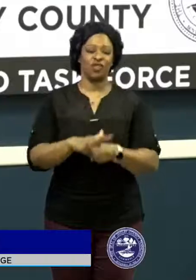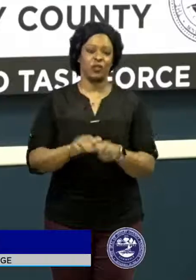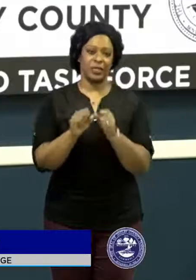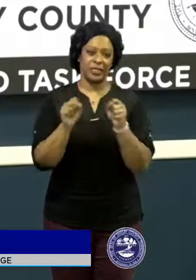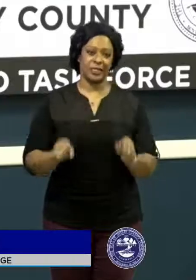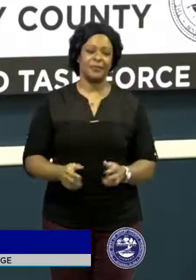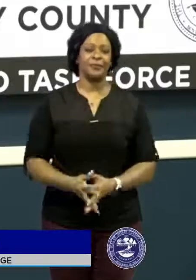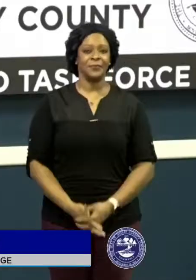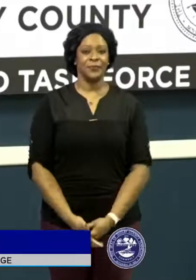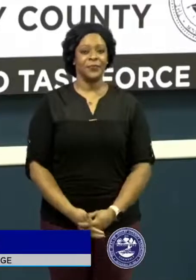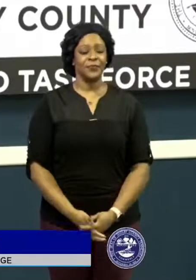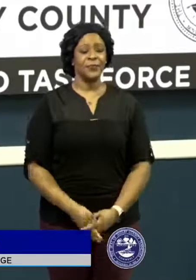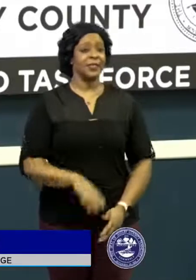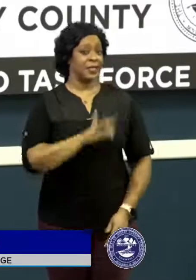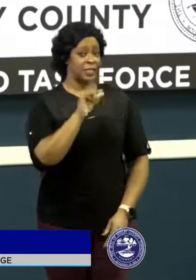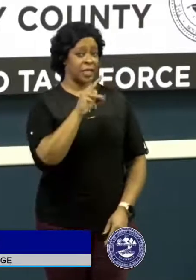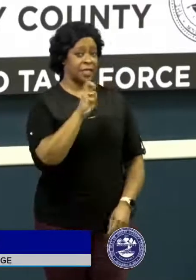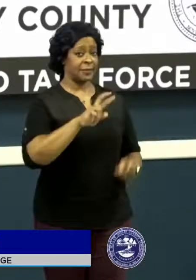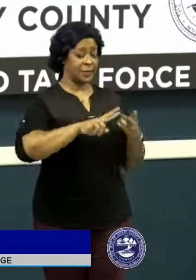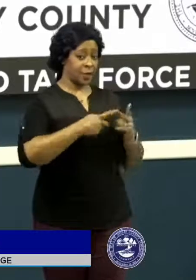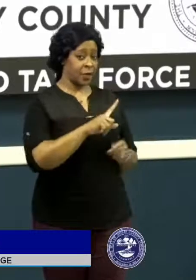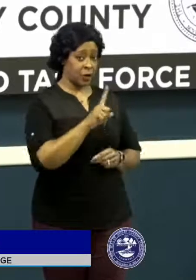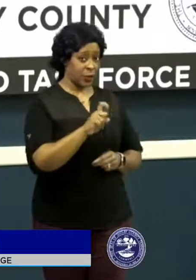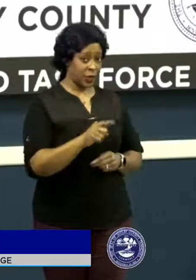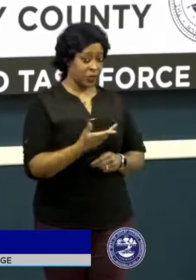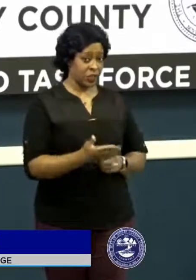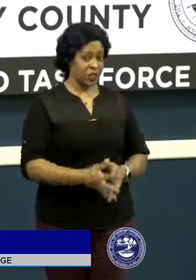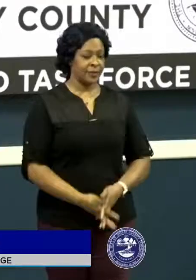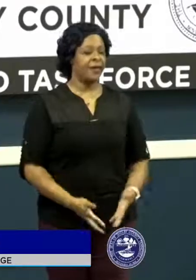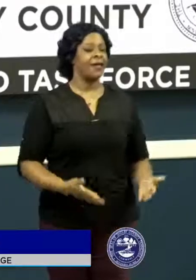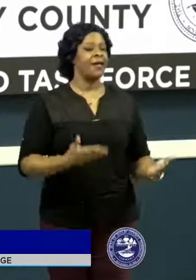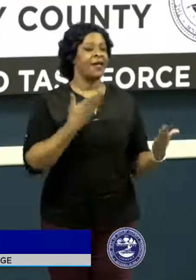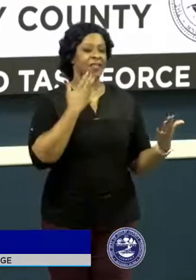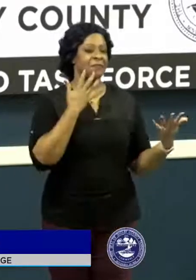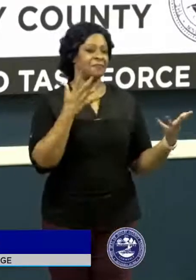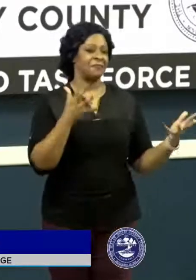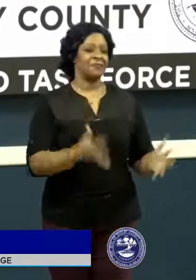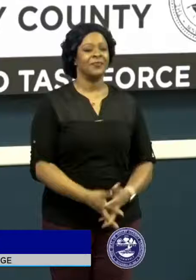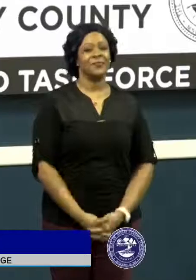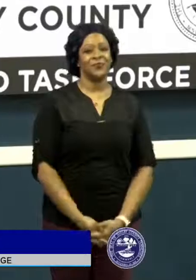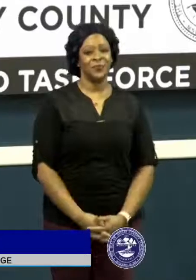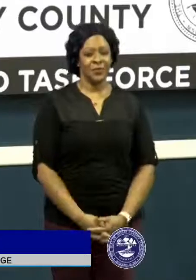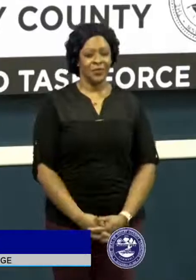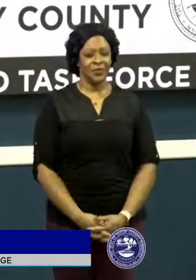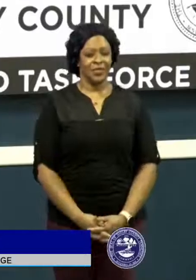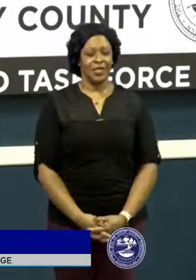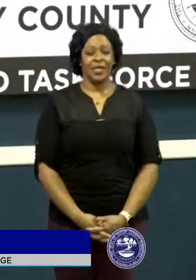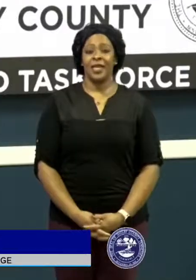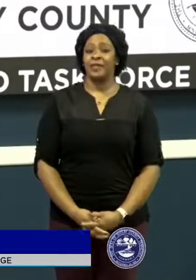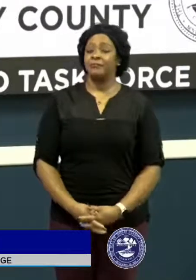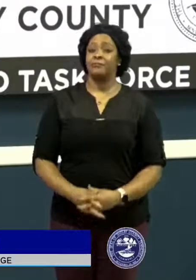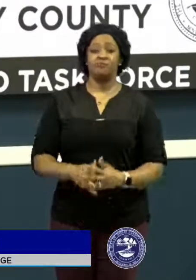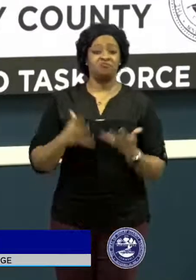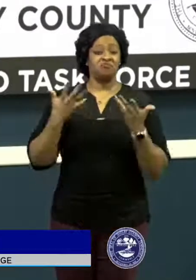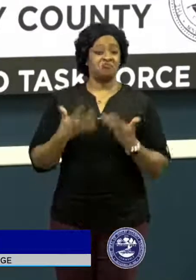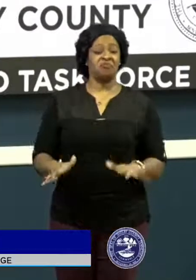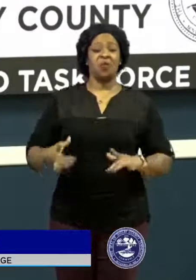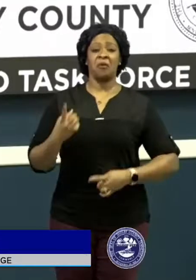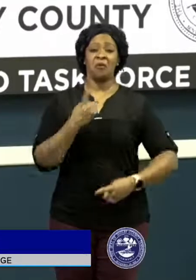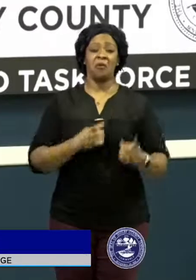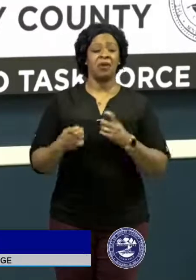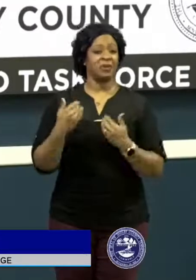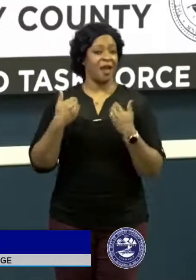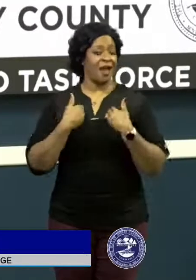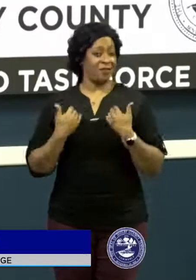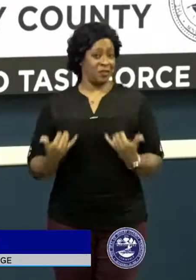system. Jasmine, your follow-up? Thank you. That'll be all. That is all the questions we